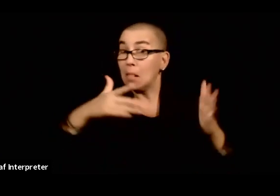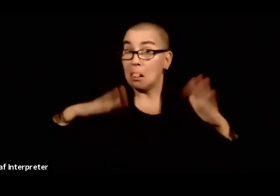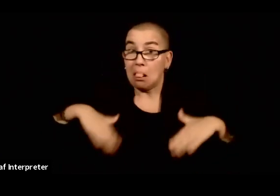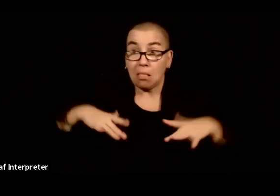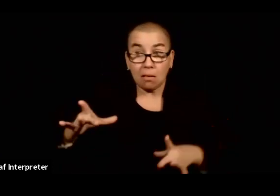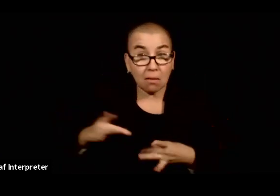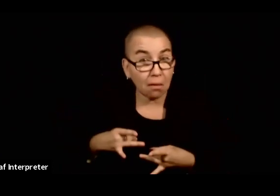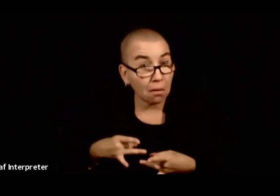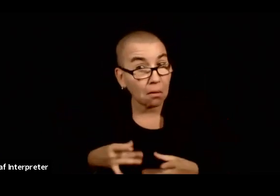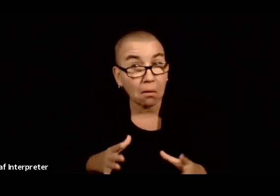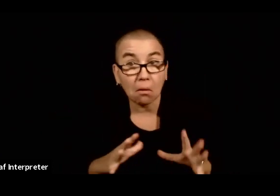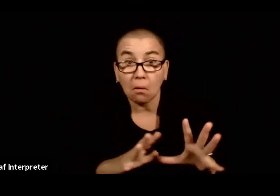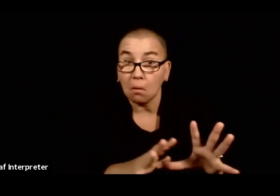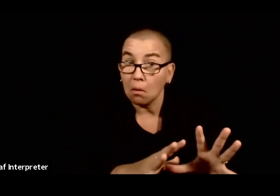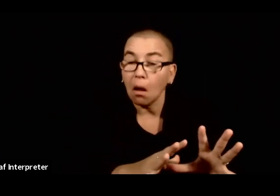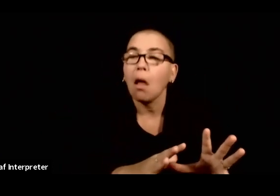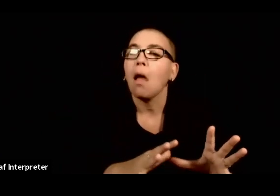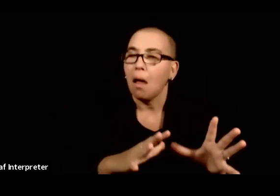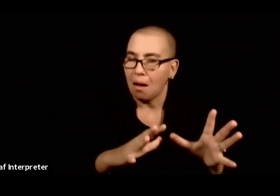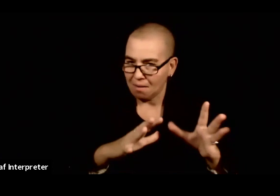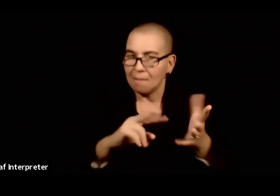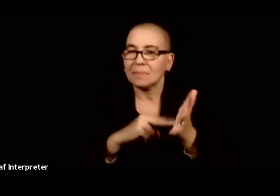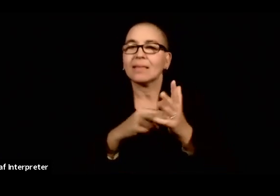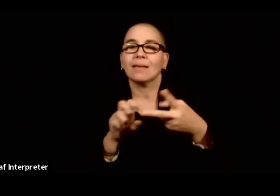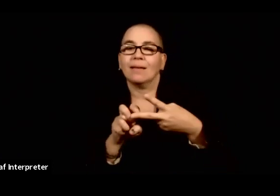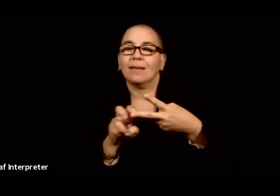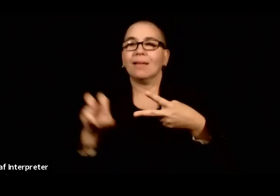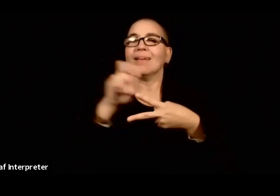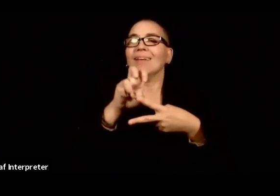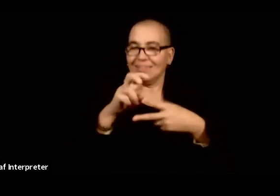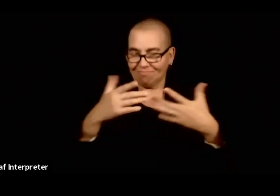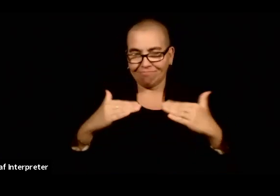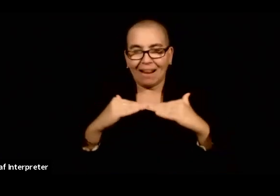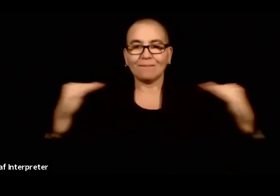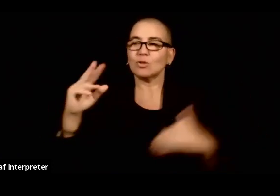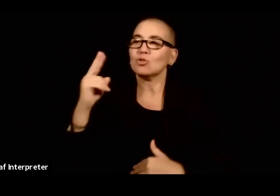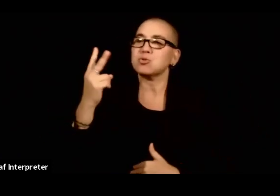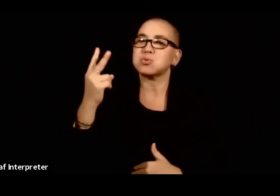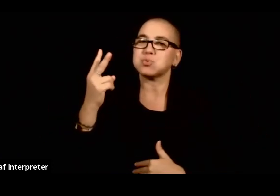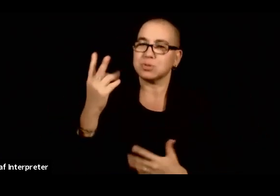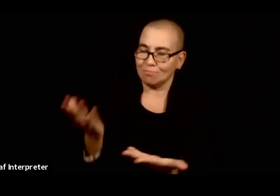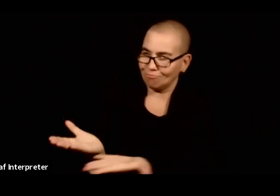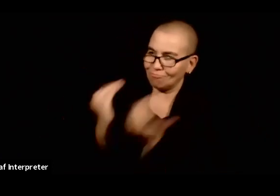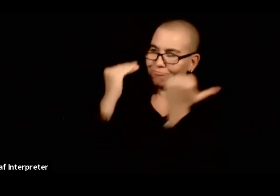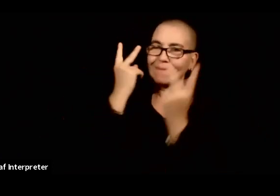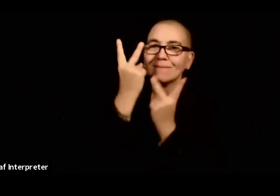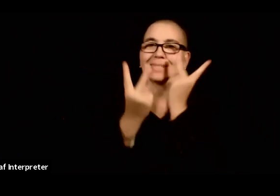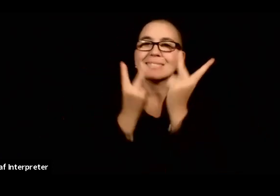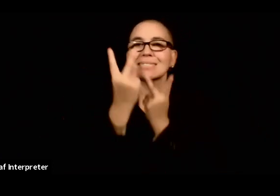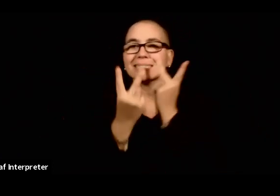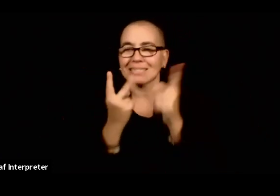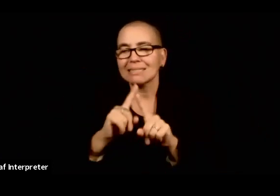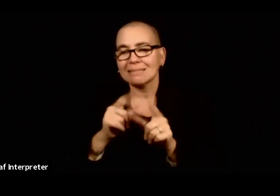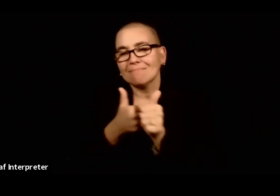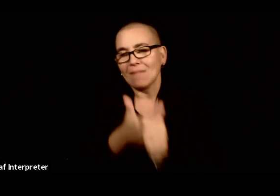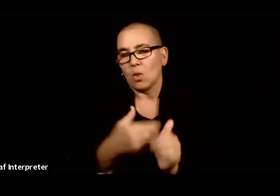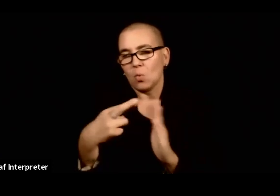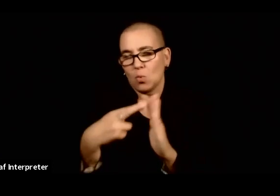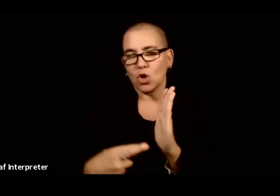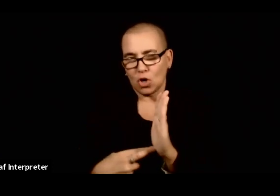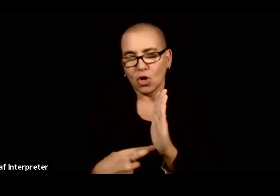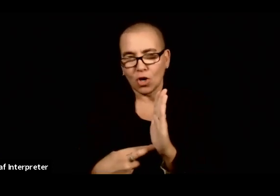exposure. With this guidance, these facilities may choose to stay in level 1, meaning current restrictions